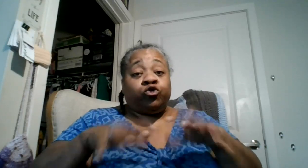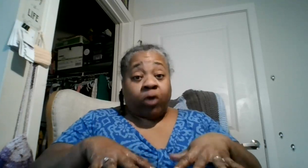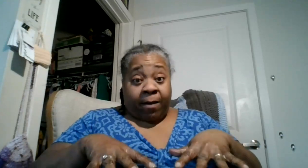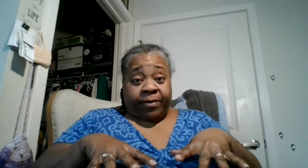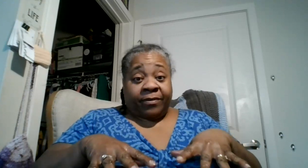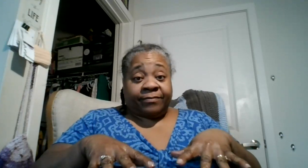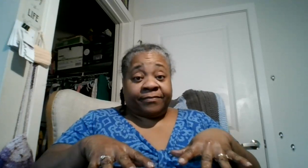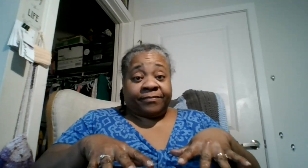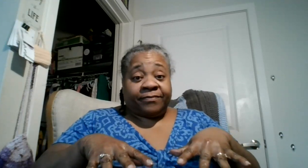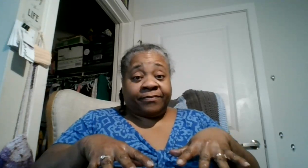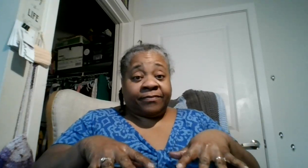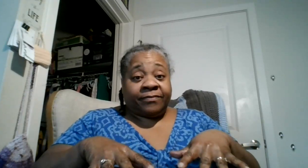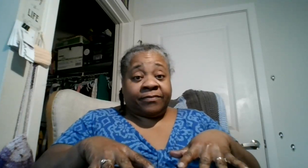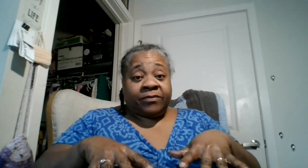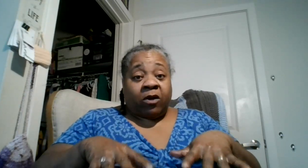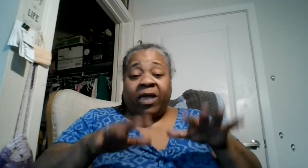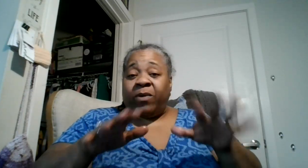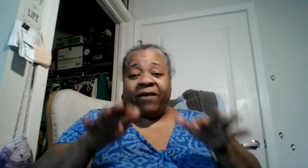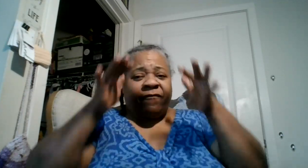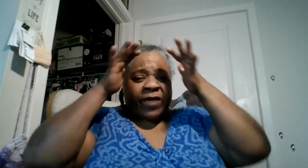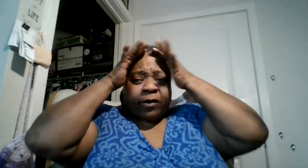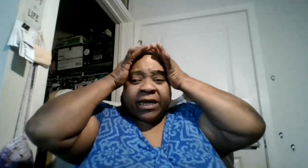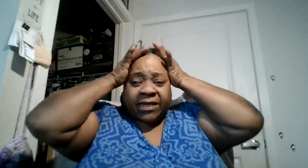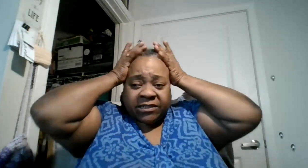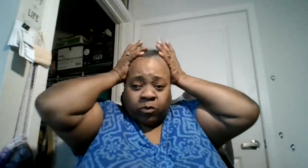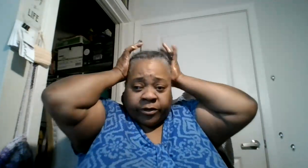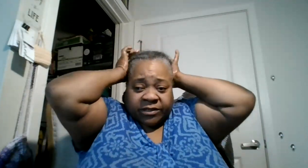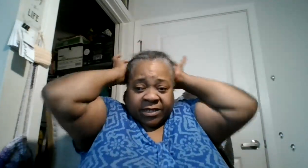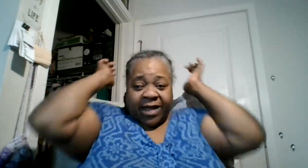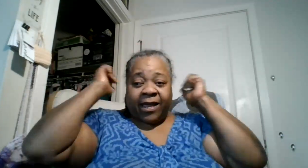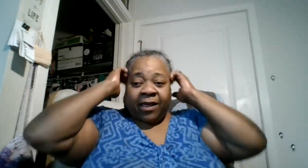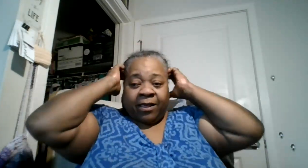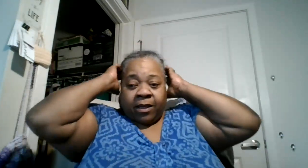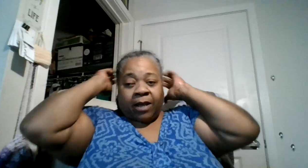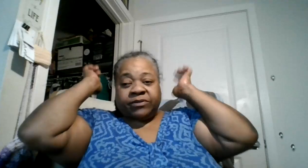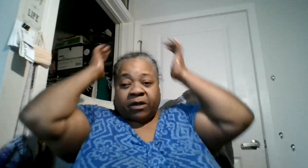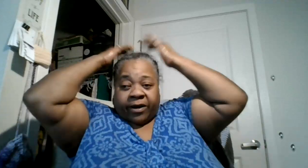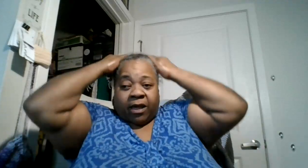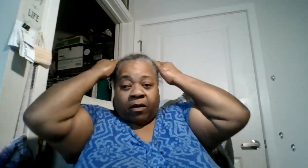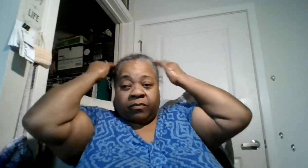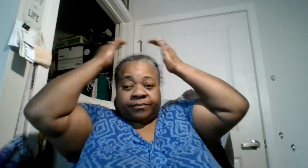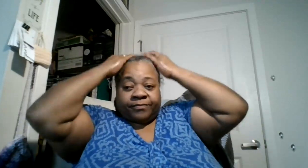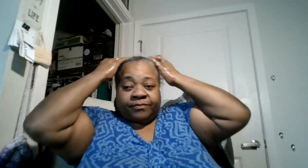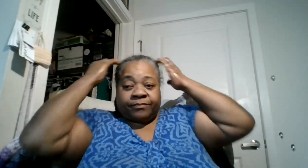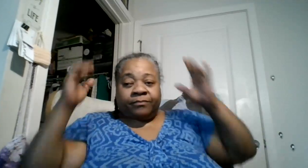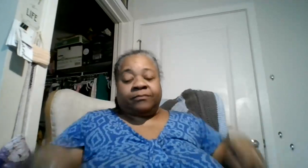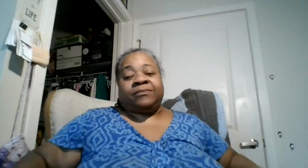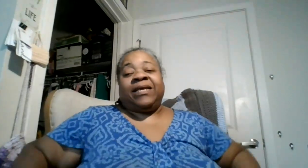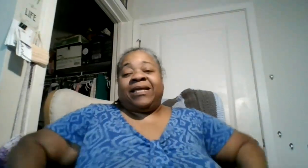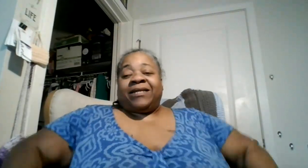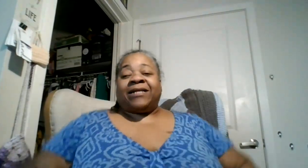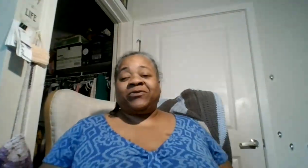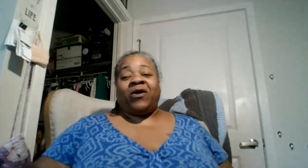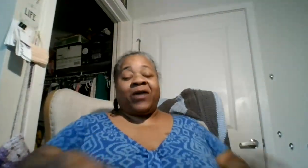Drop. Okay, we had fairly easy words today. I'm sorry, y'all. Not too long, got